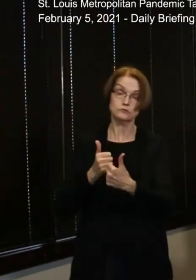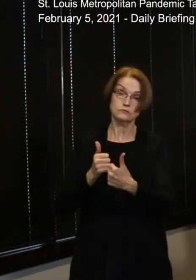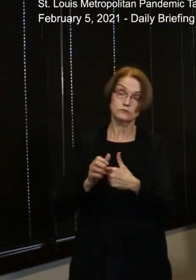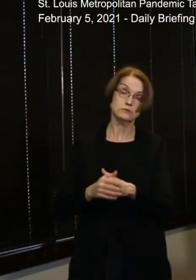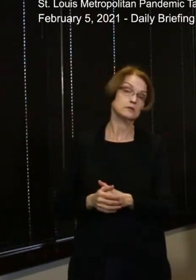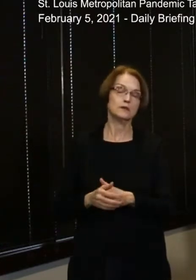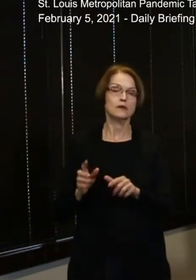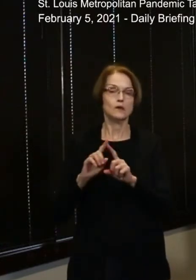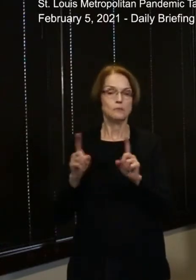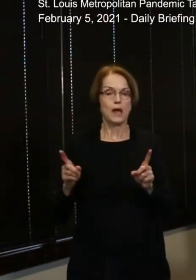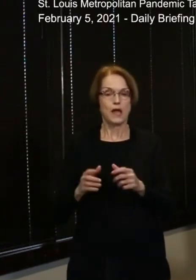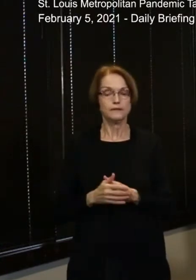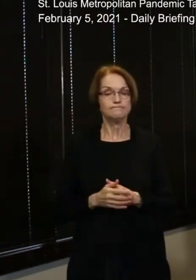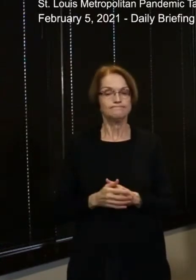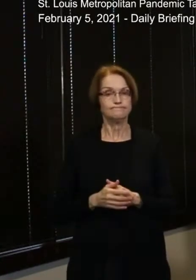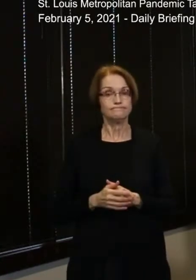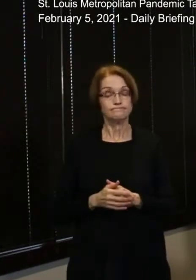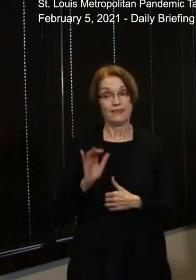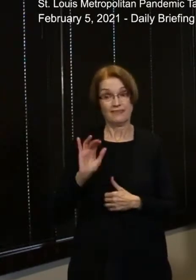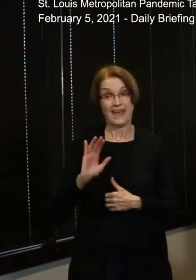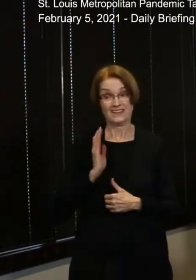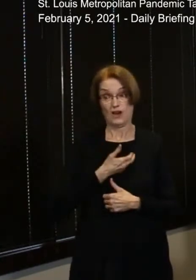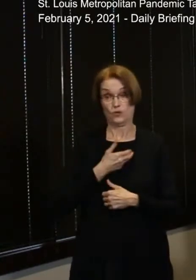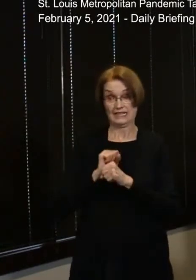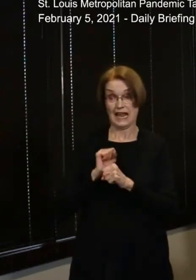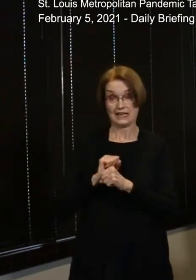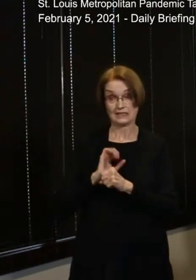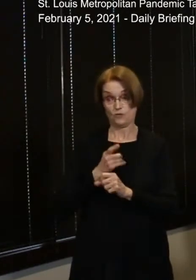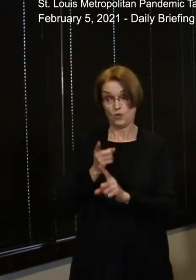but this is the task that we have,